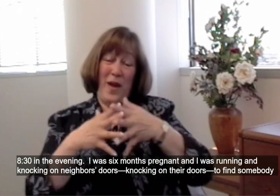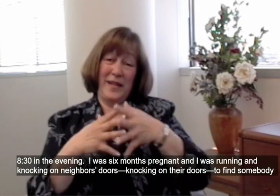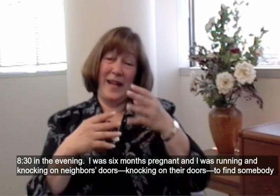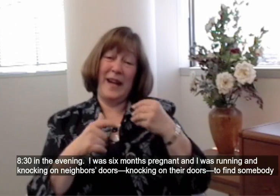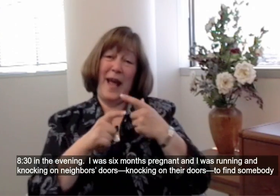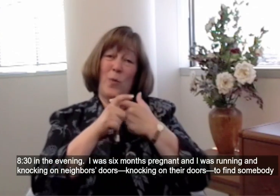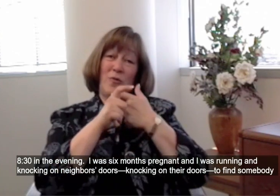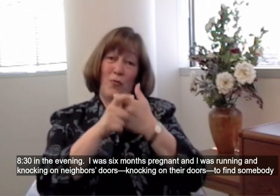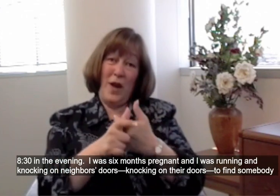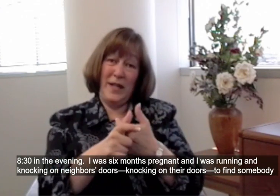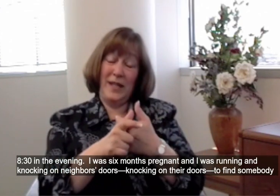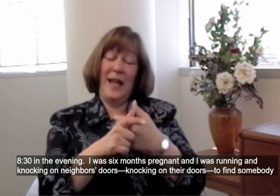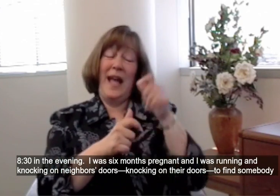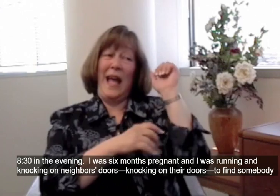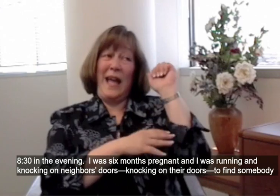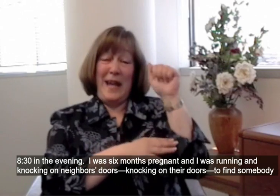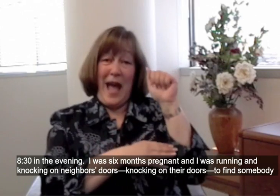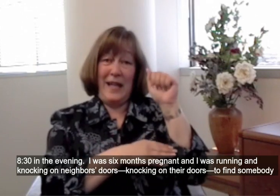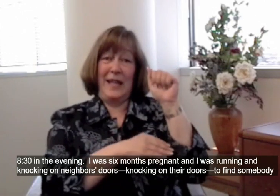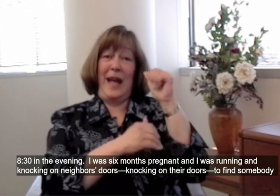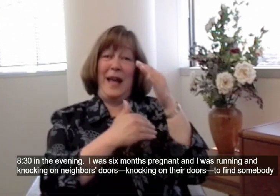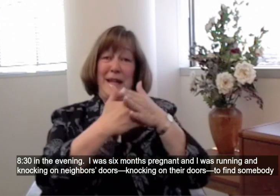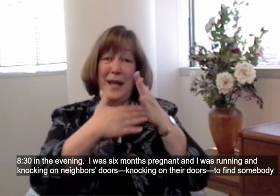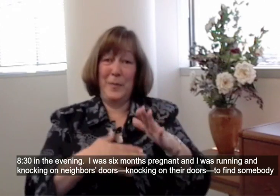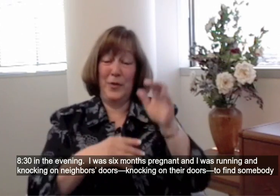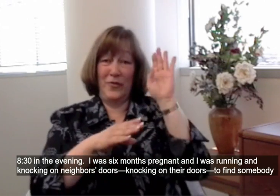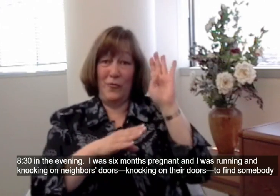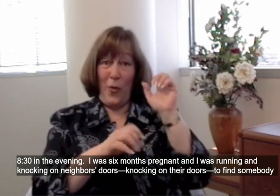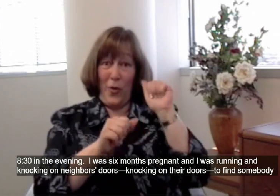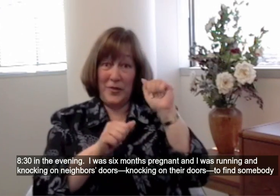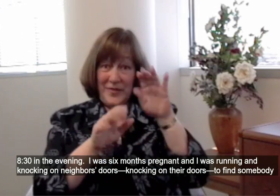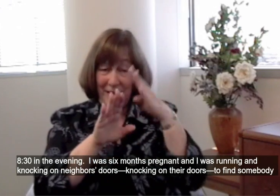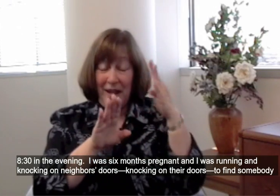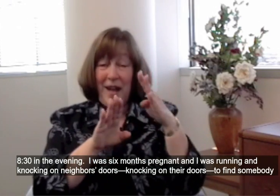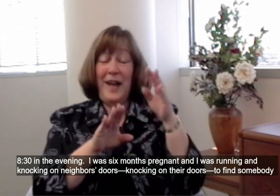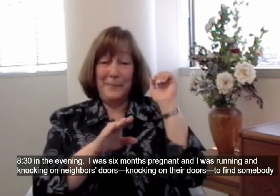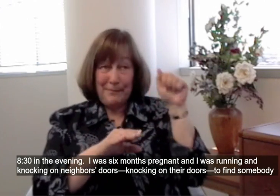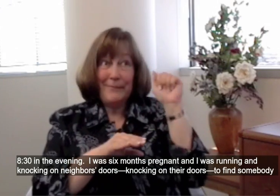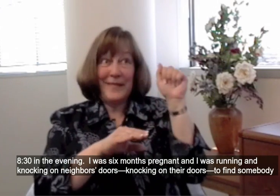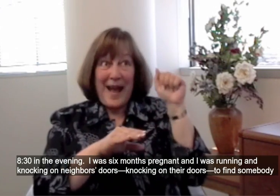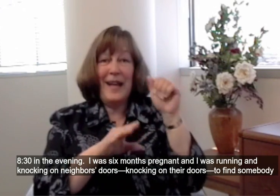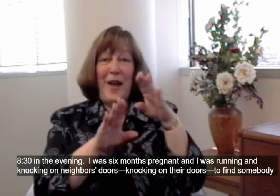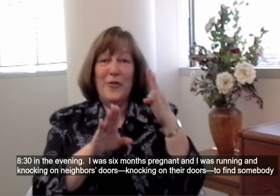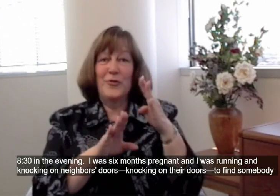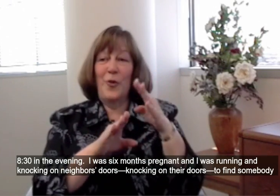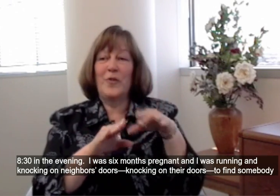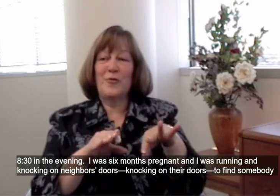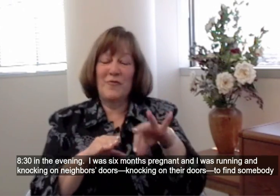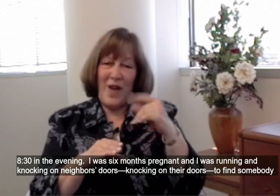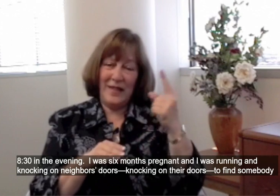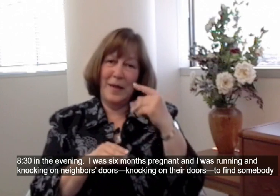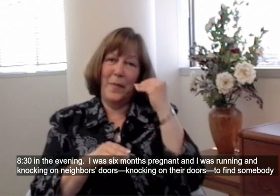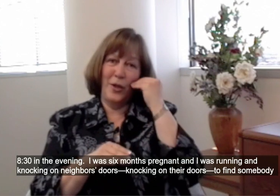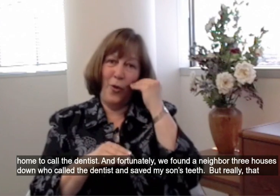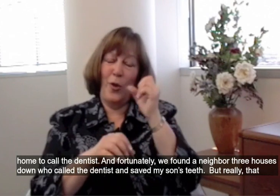pregnant and I was running and knocking on neighbors' doors knocking on their doors to find somebody home